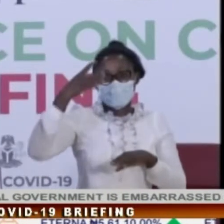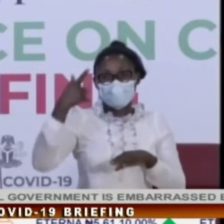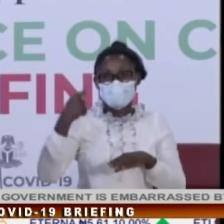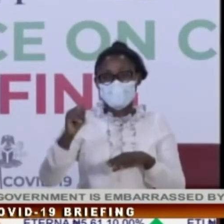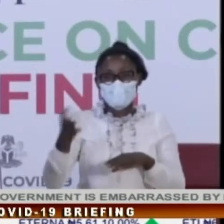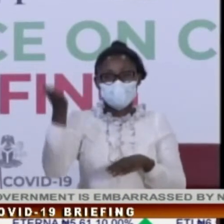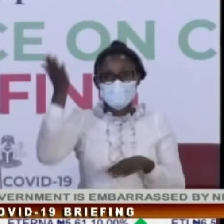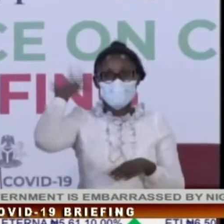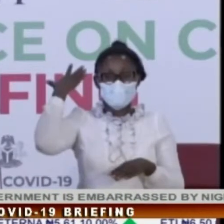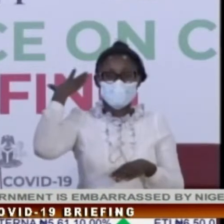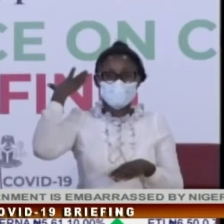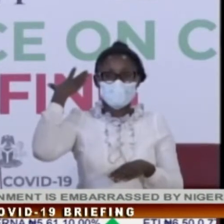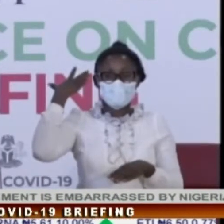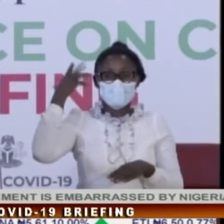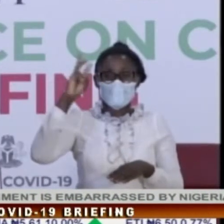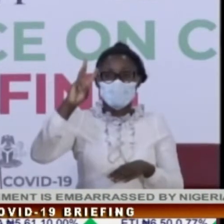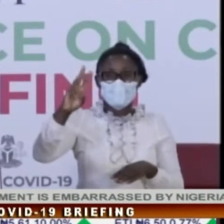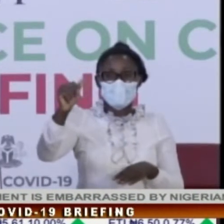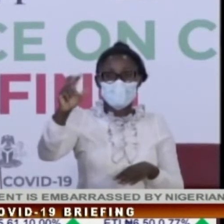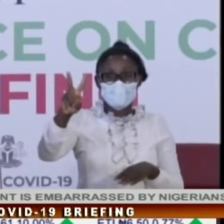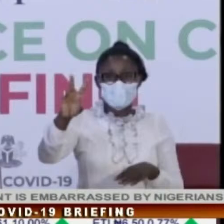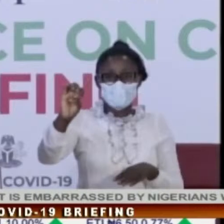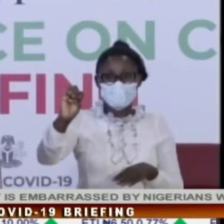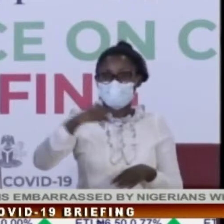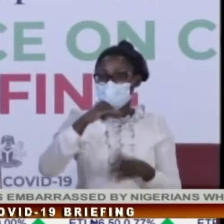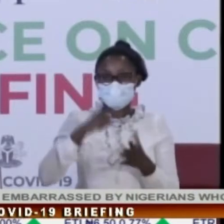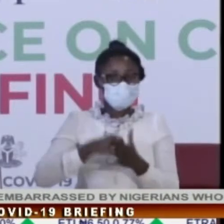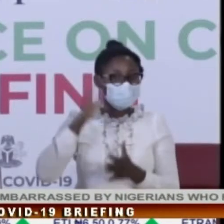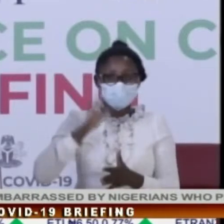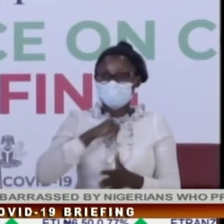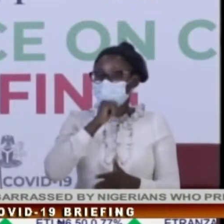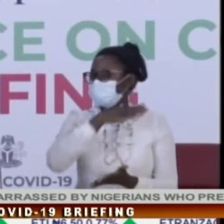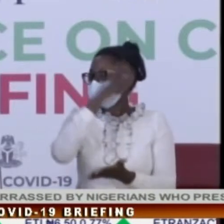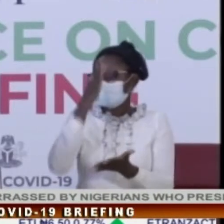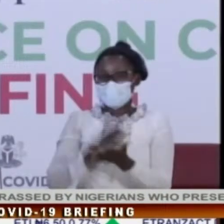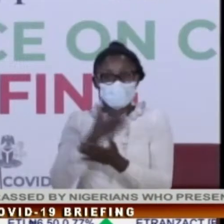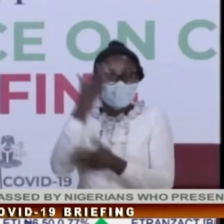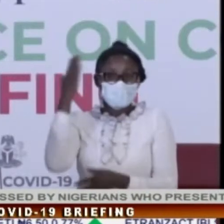Like the Minister of Environment said, our figures have doubled today.